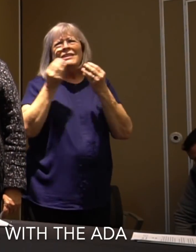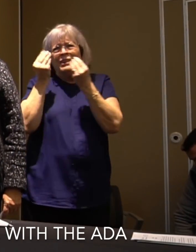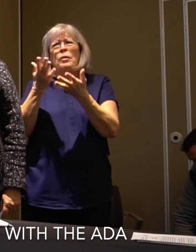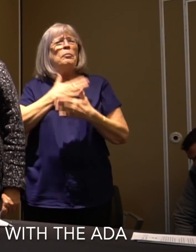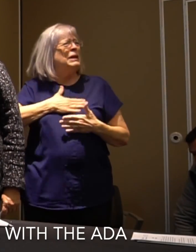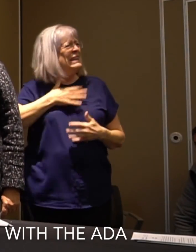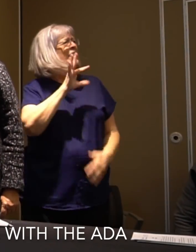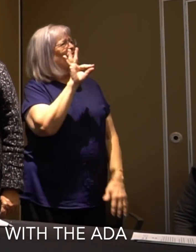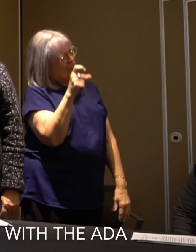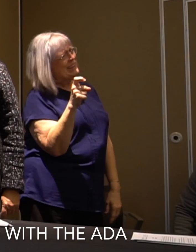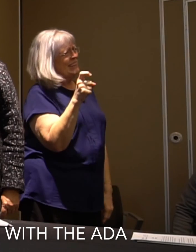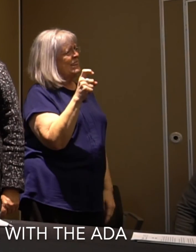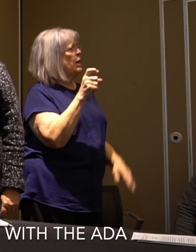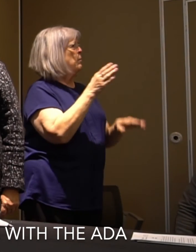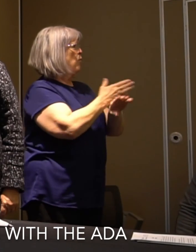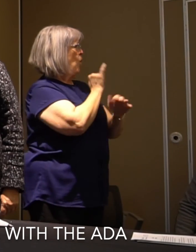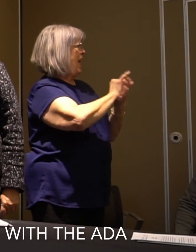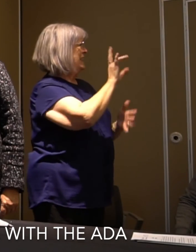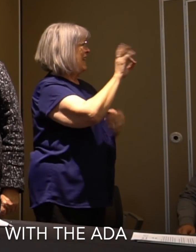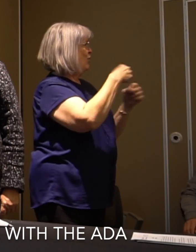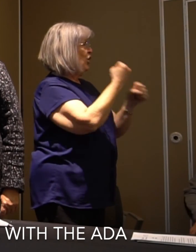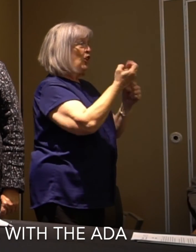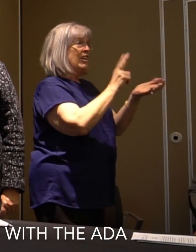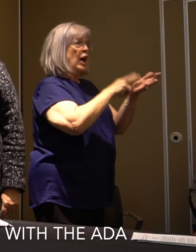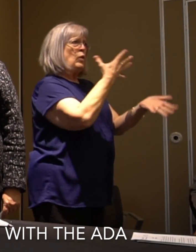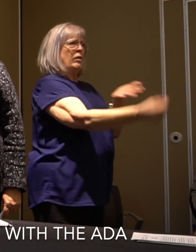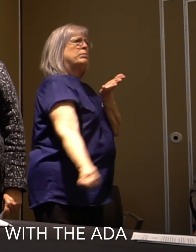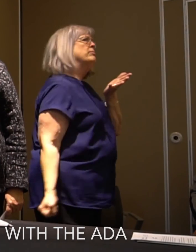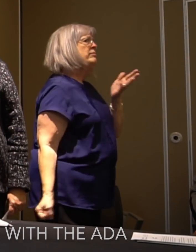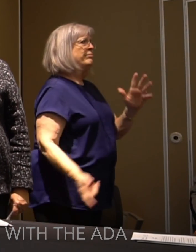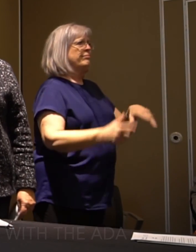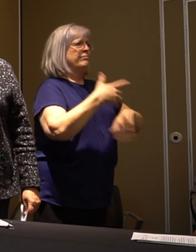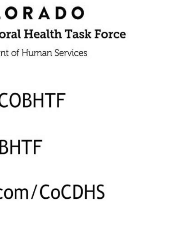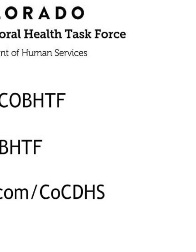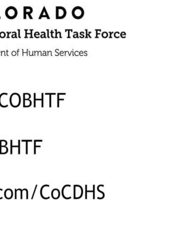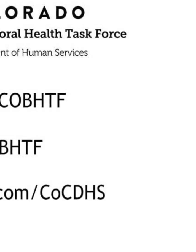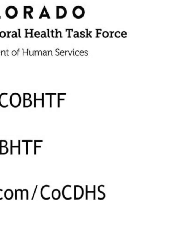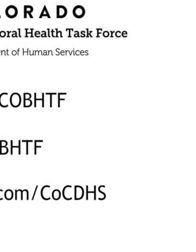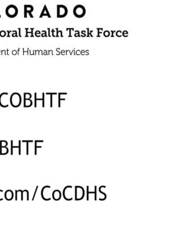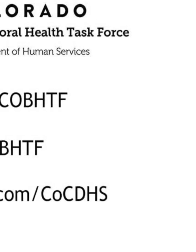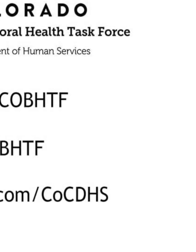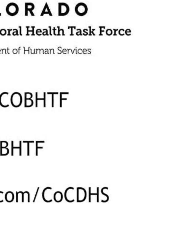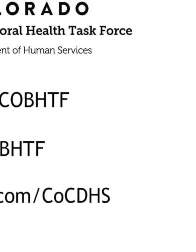fix this before the 7 years of this contract is up. Thank you.